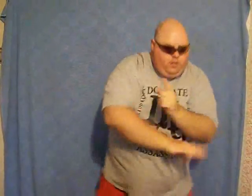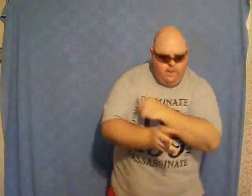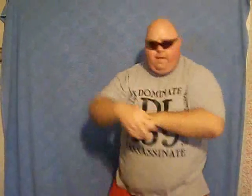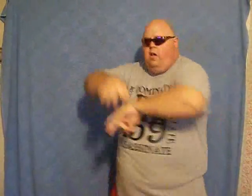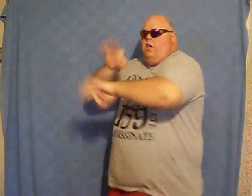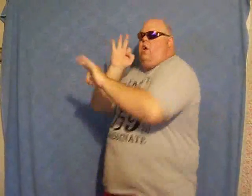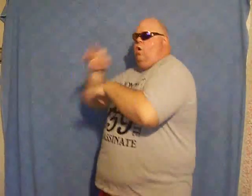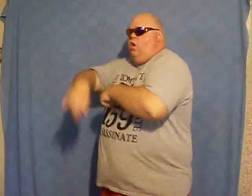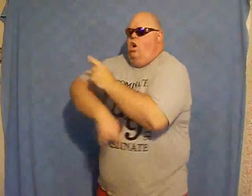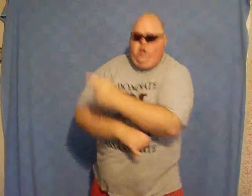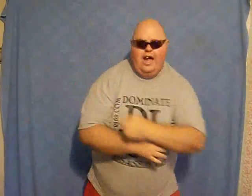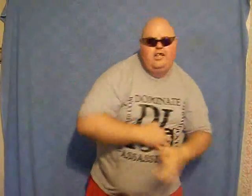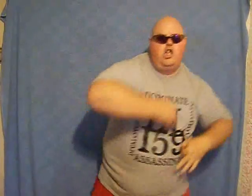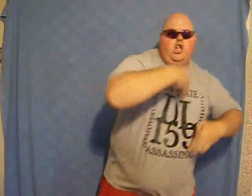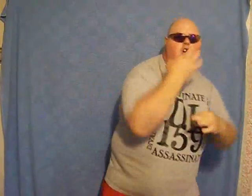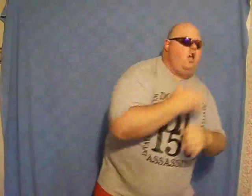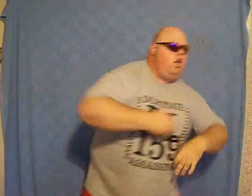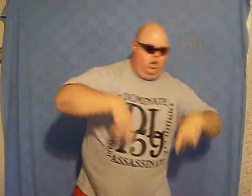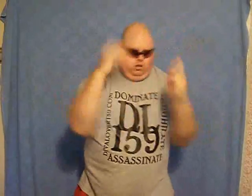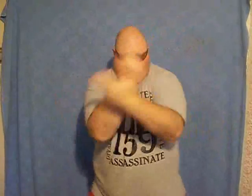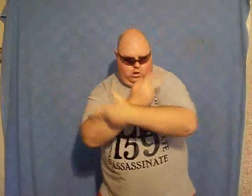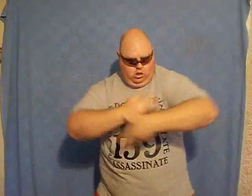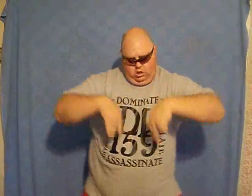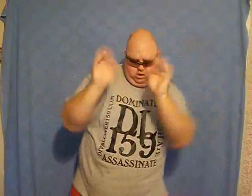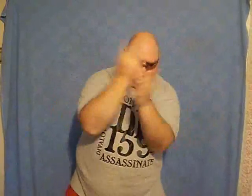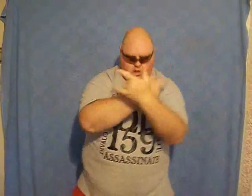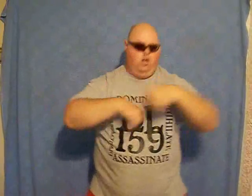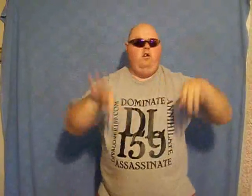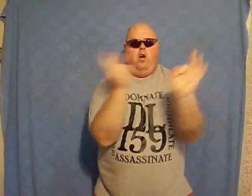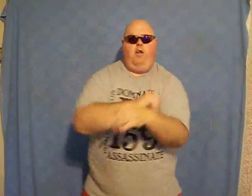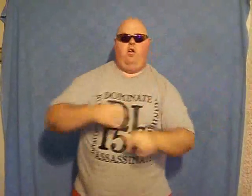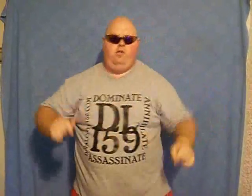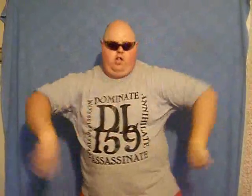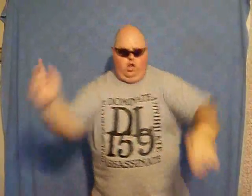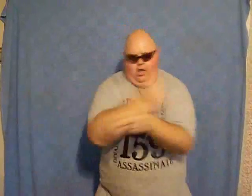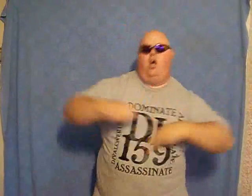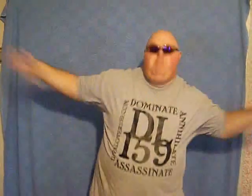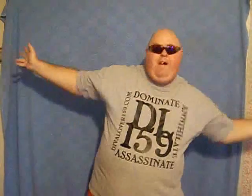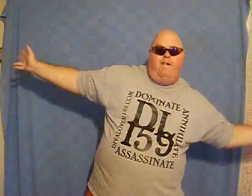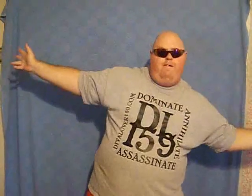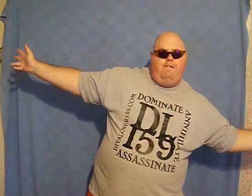Chiappetta. Long Island iced tea. Chiappetta is the future and you know it, baby. Chiappetta.